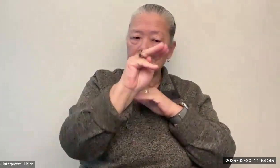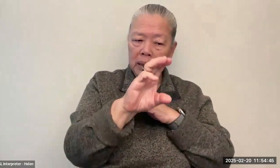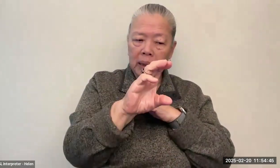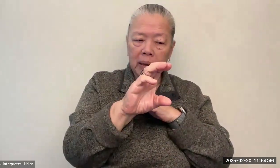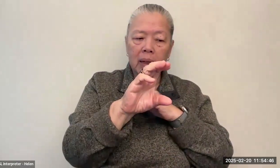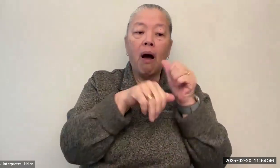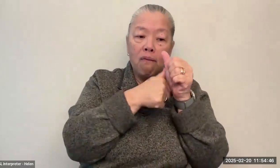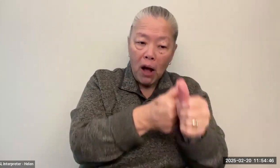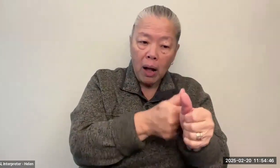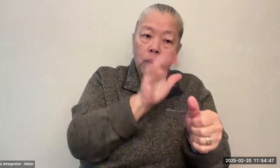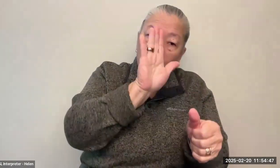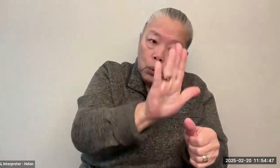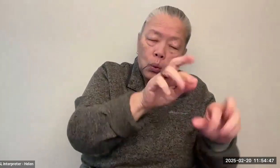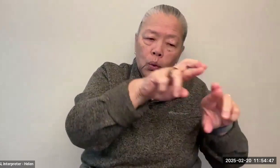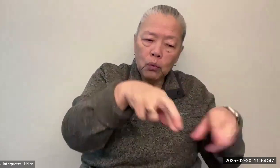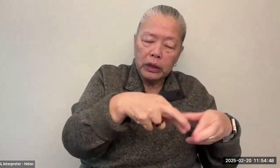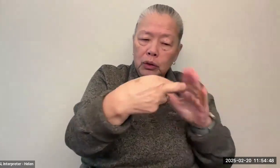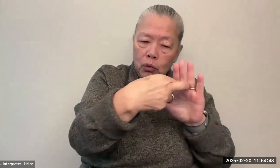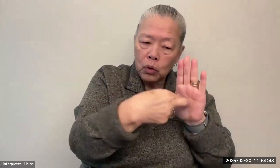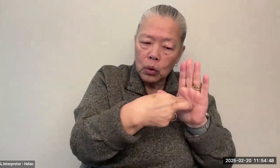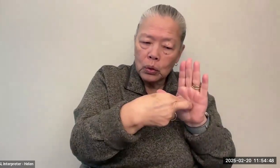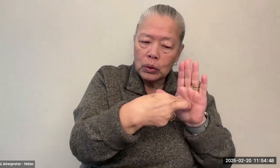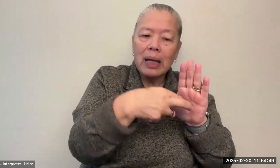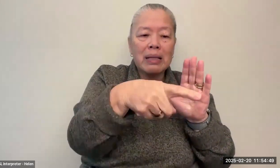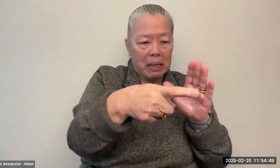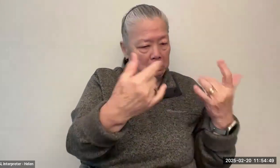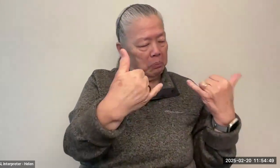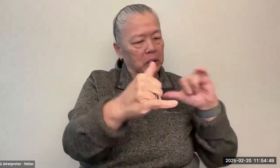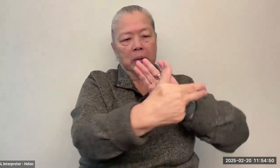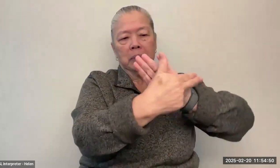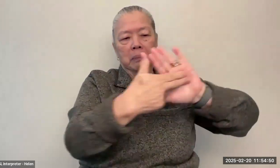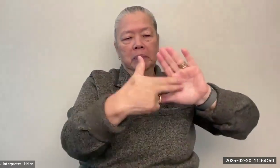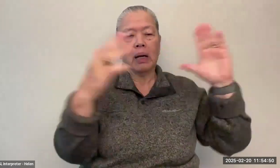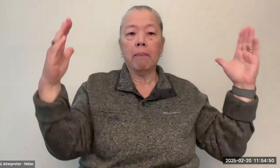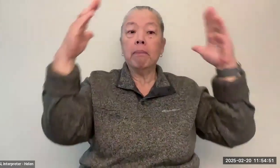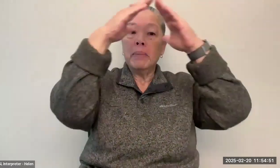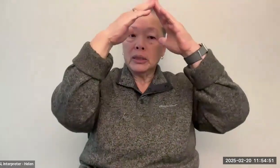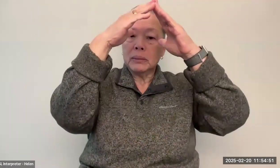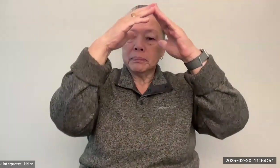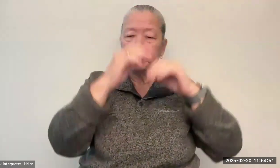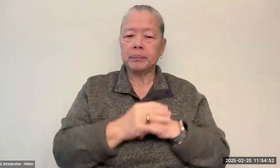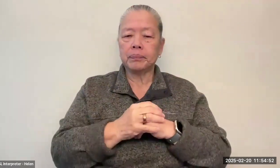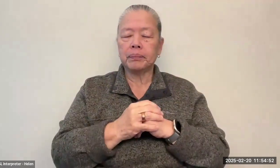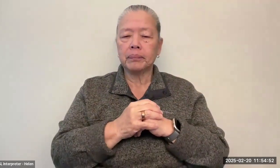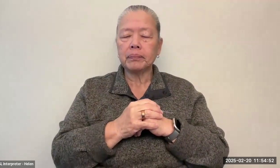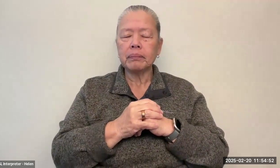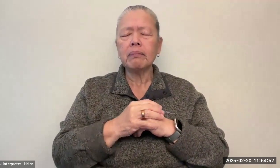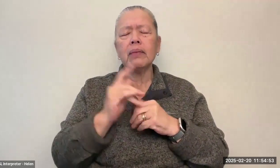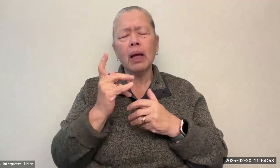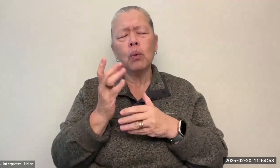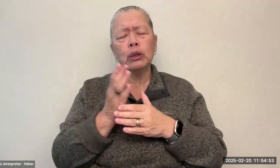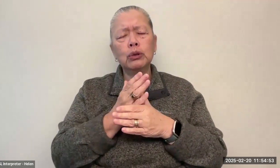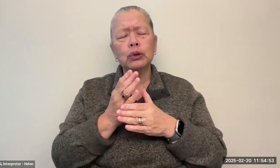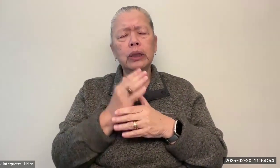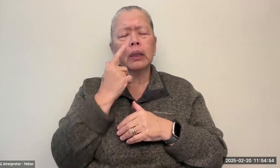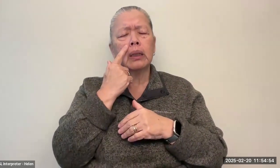particular region has for election, you will remain a bishop. And I also just want to share,